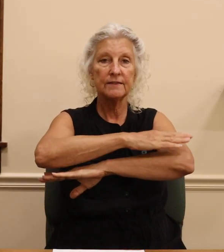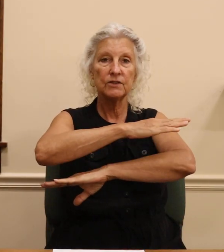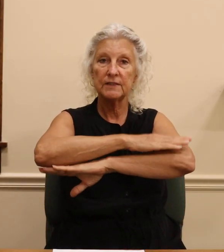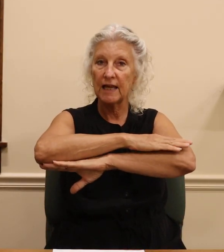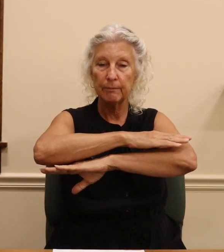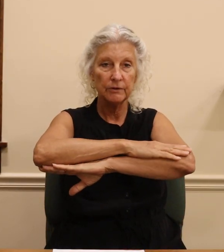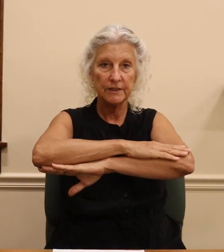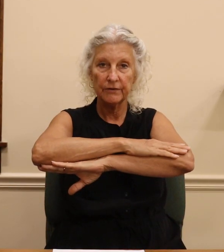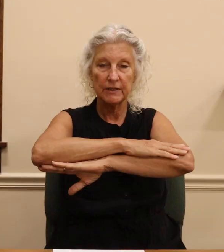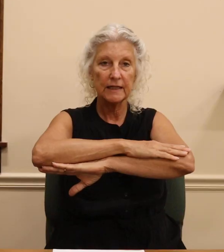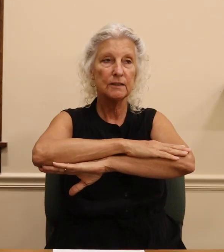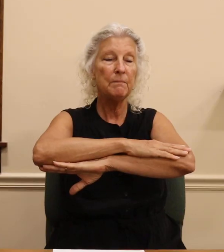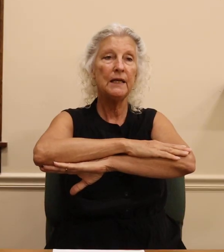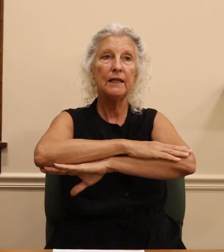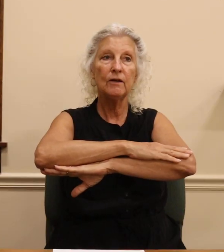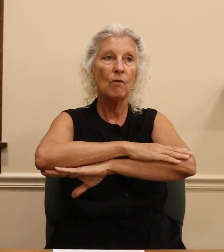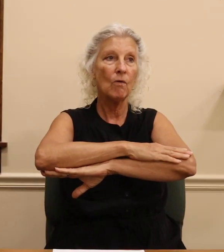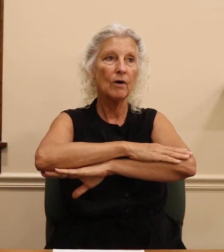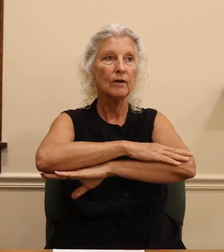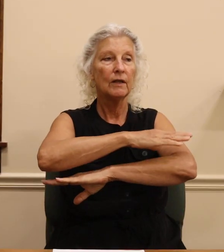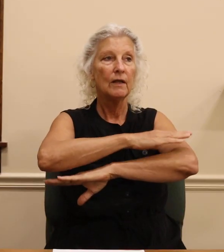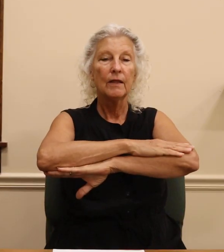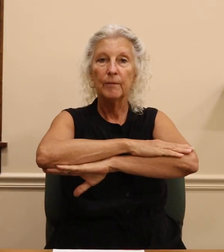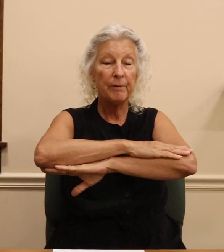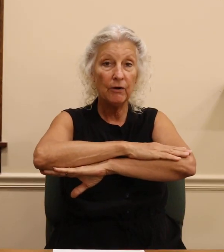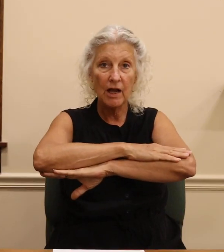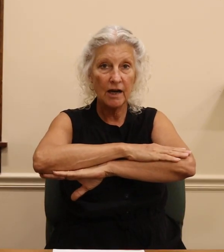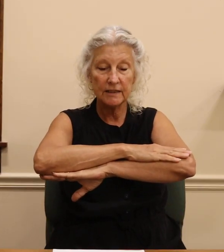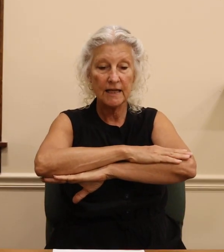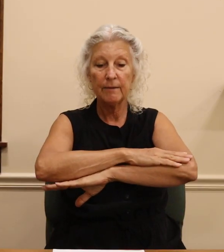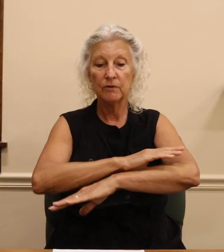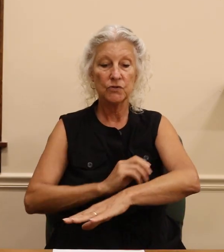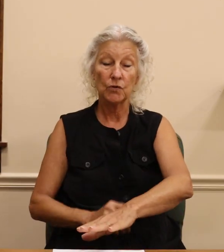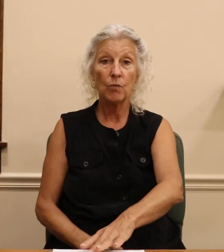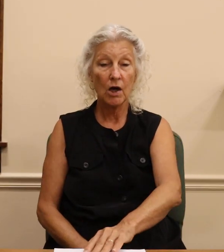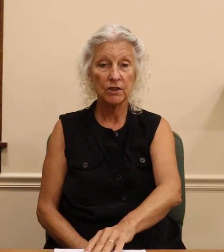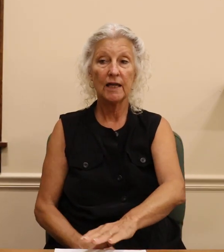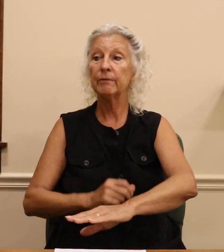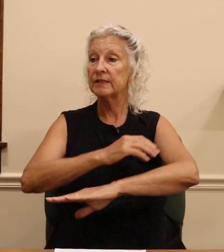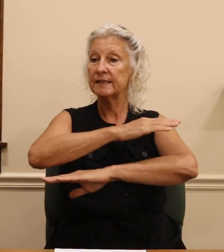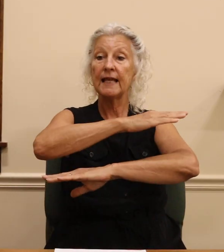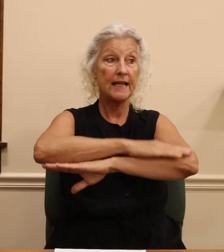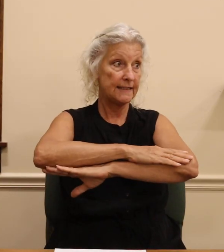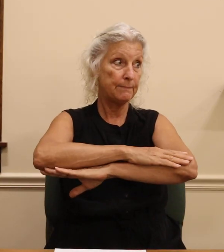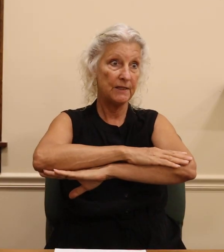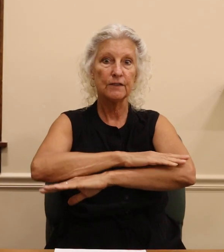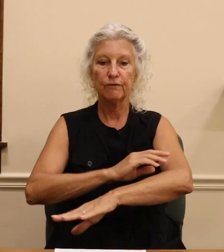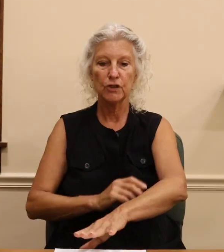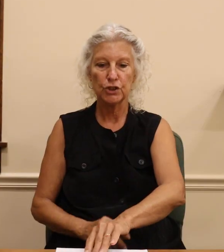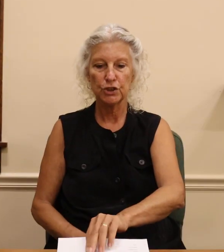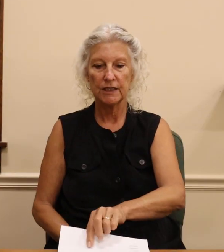isn't a table until the next meeting or the periodic tables or the water table. This is a piece of furniture